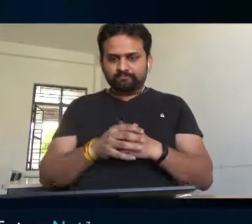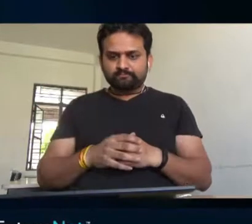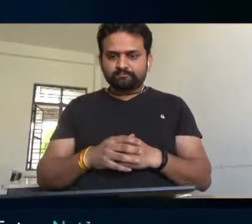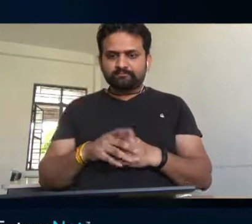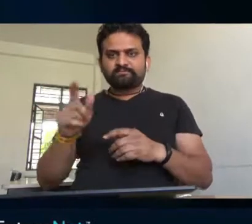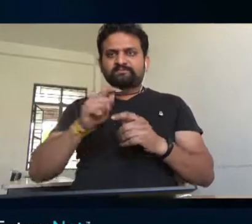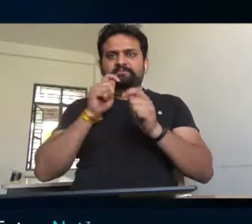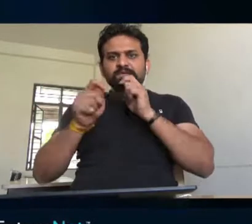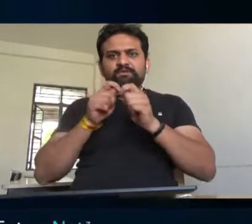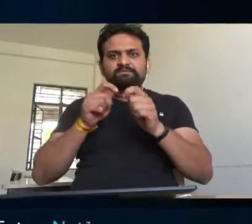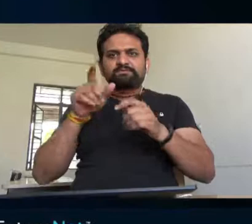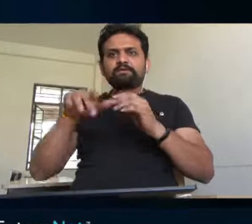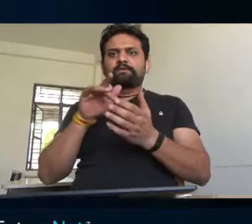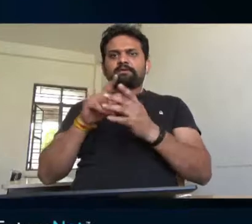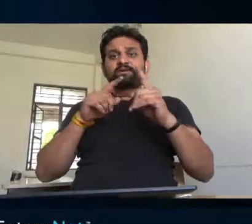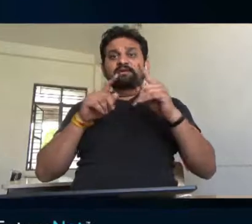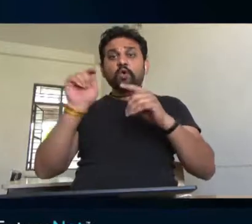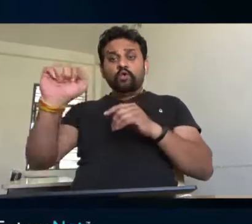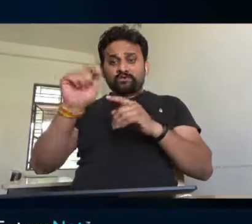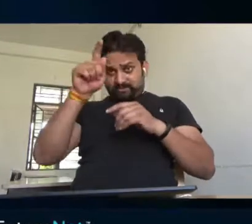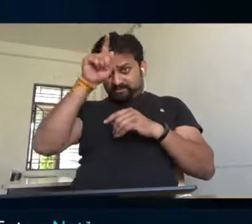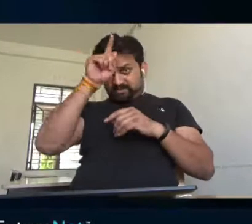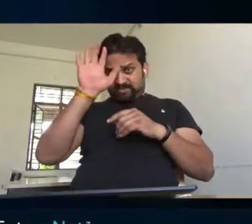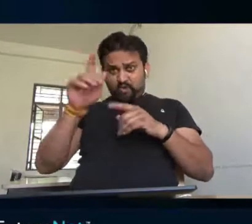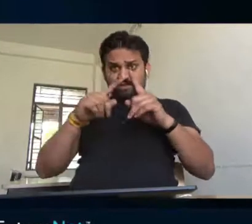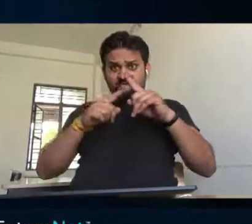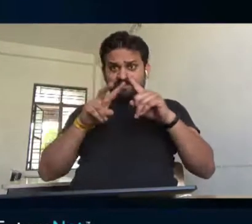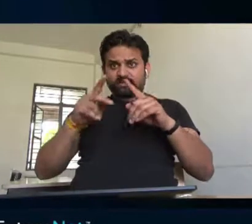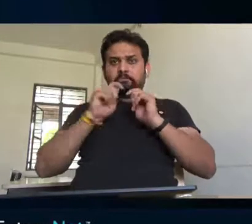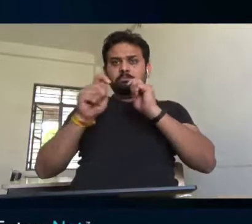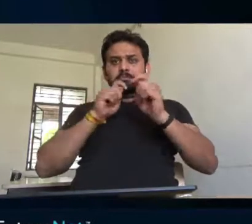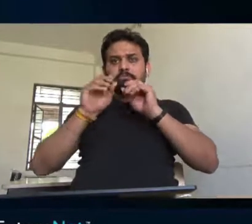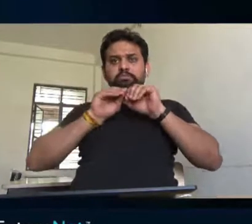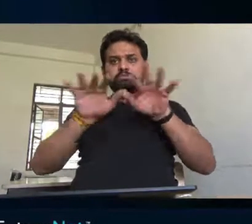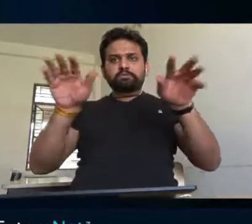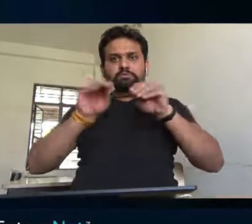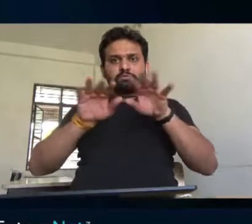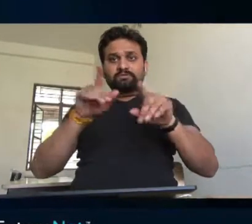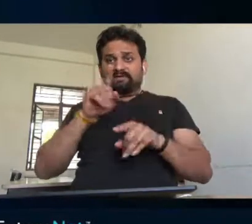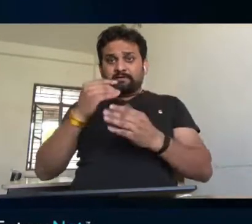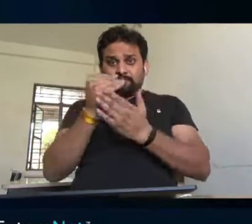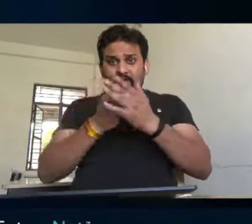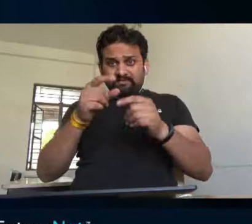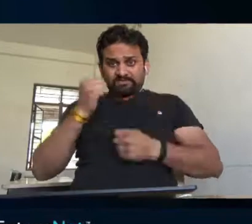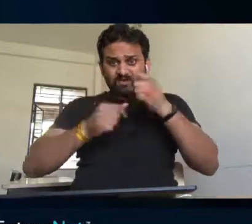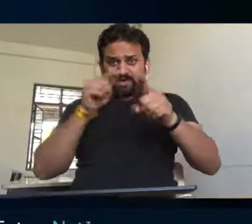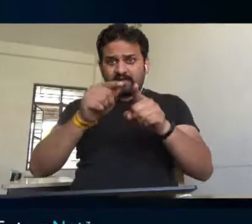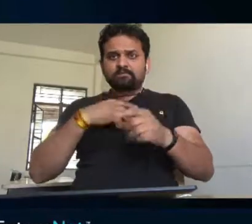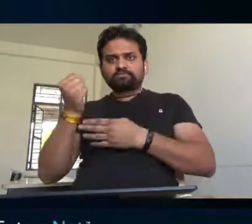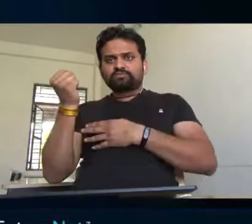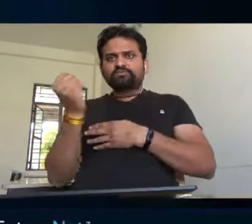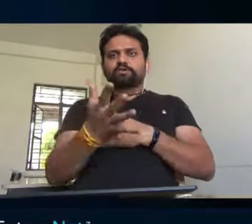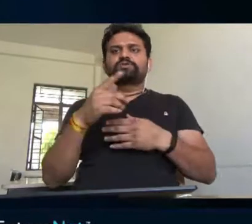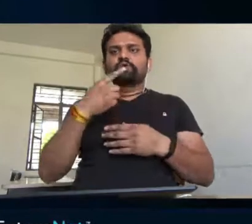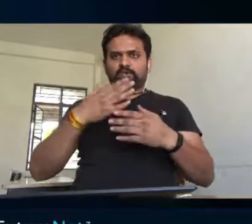Ferry Bogdan. This is Dmitry Ovcharov, the #1 in the world. This is Torben, our national marketing director.